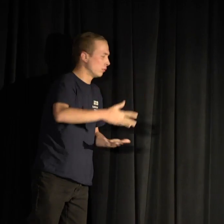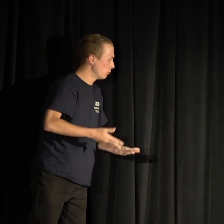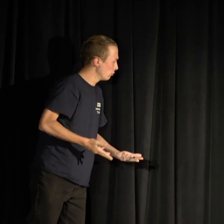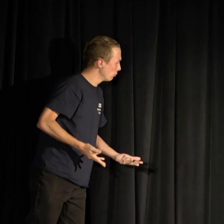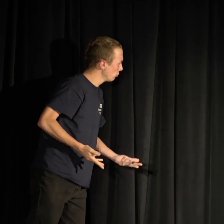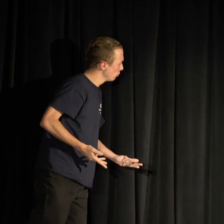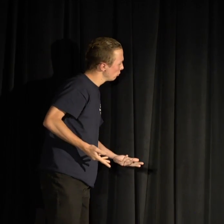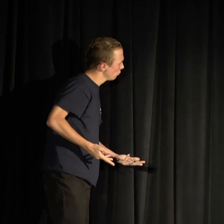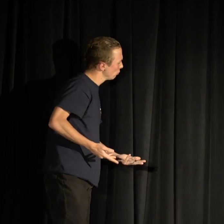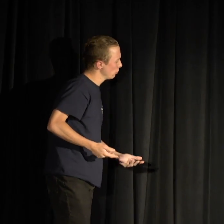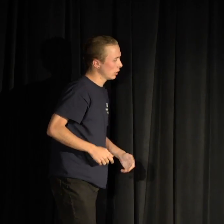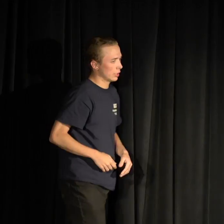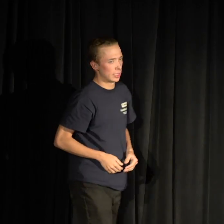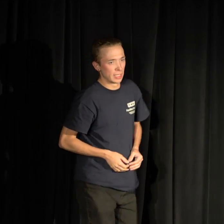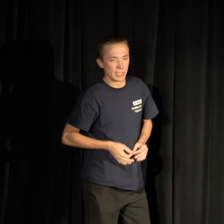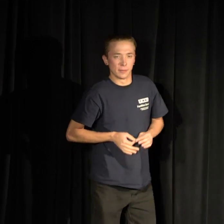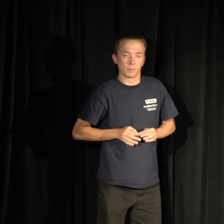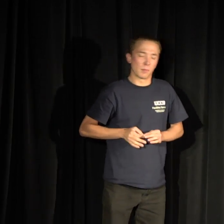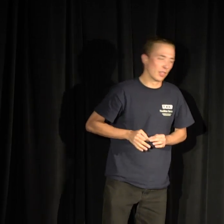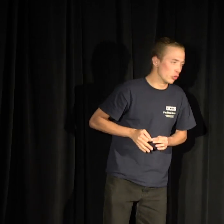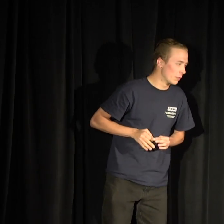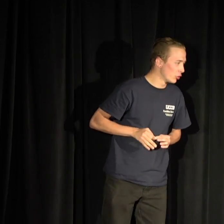What did you learn from college? I'm just interested.